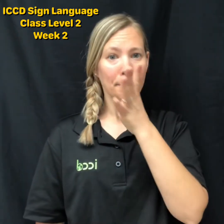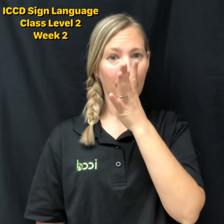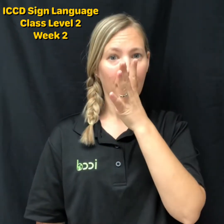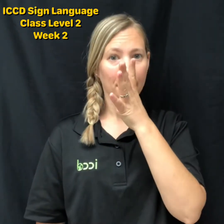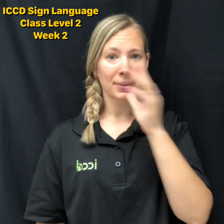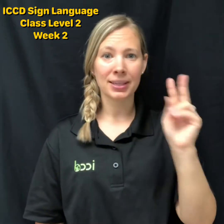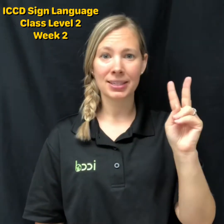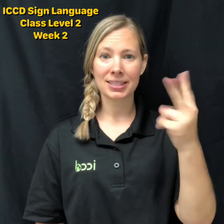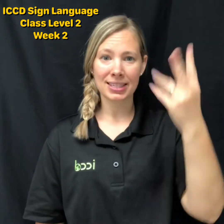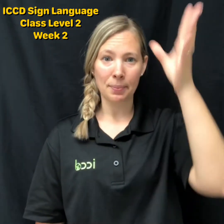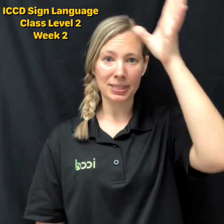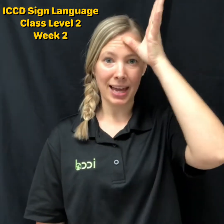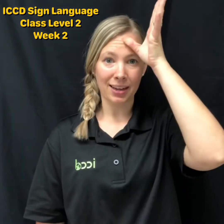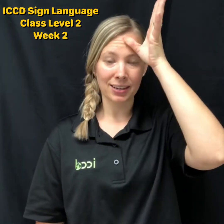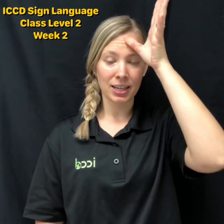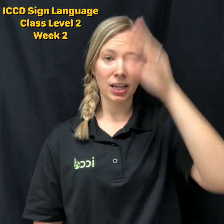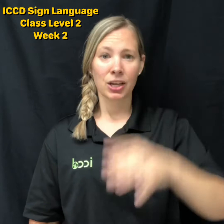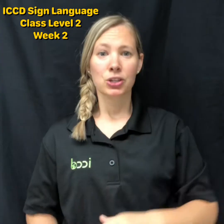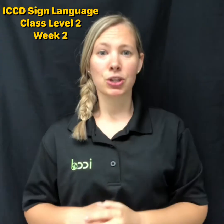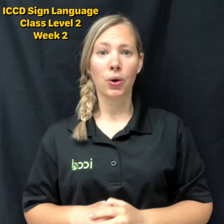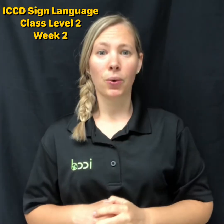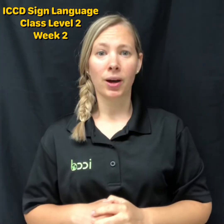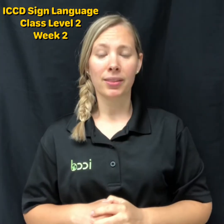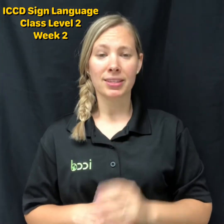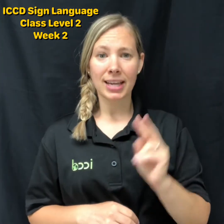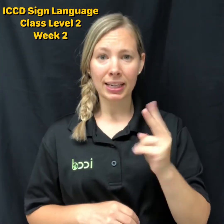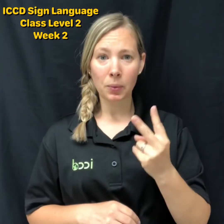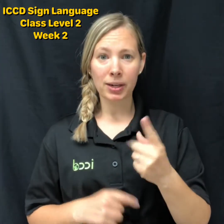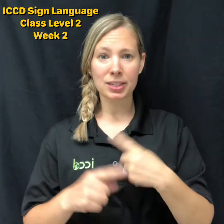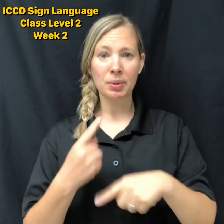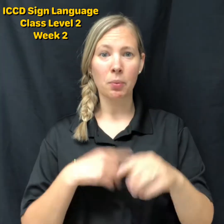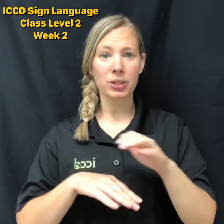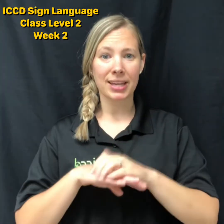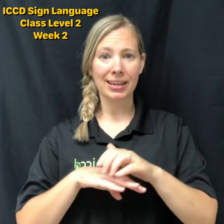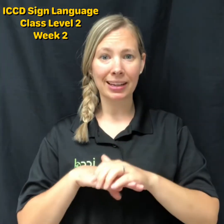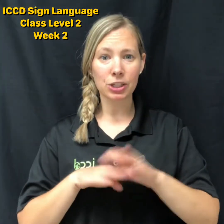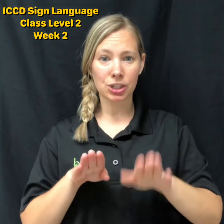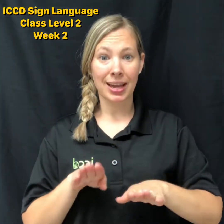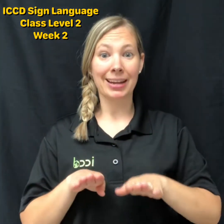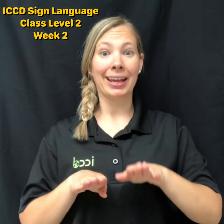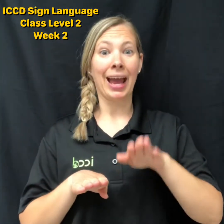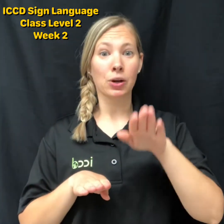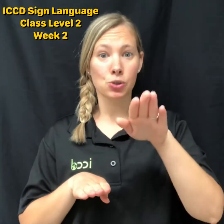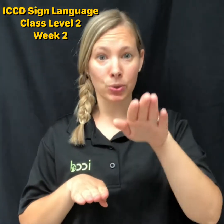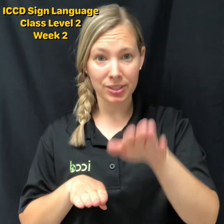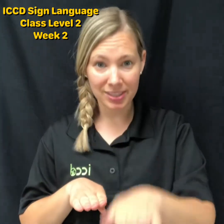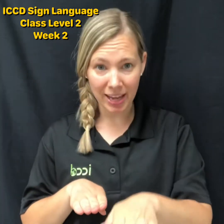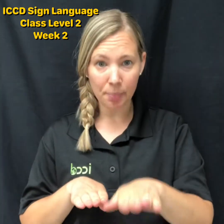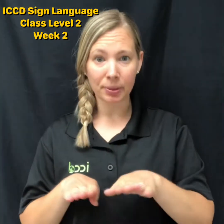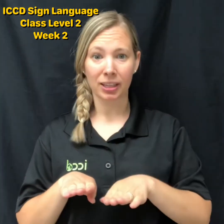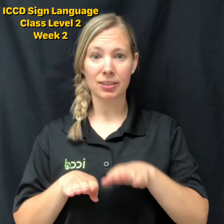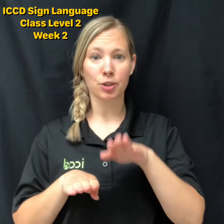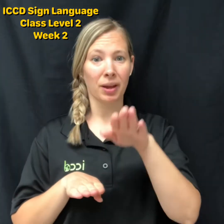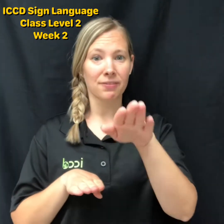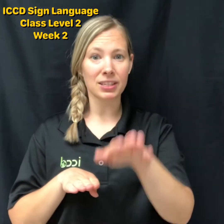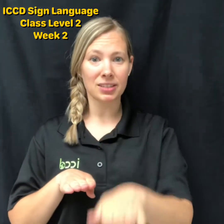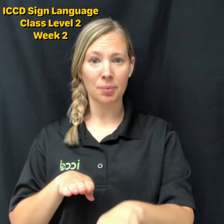stepmom, stepdad. So the second one is a bit more sign English, signing an actual step, like these are my feet stepping